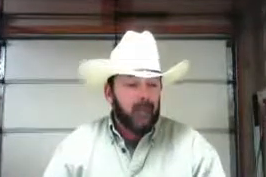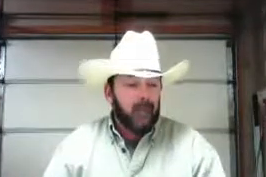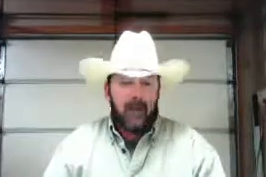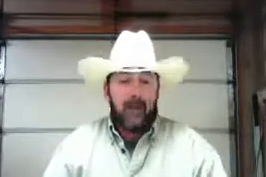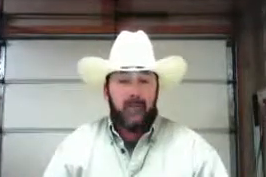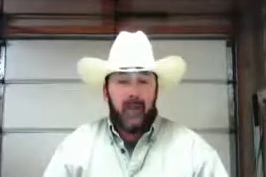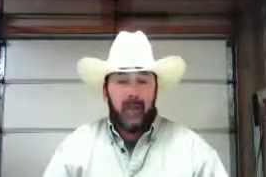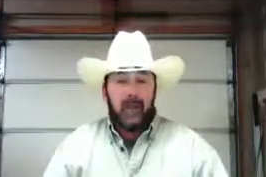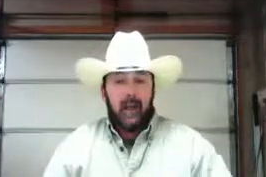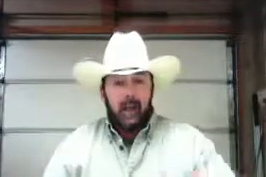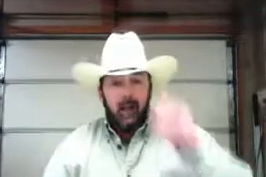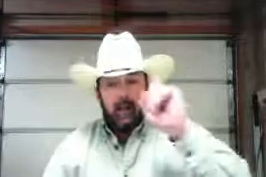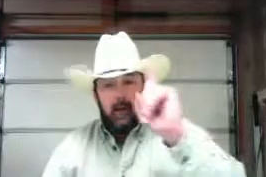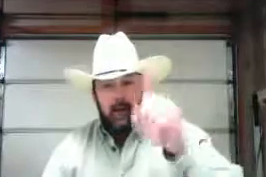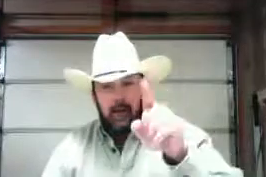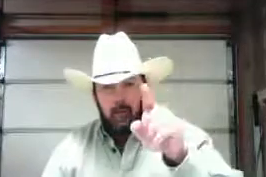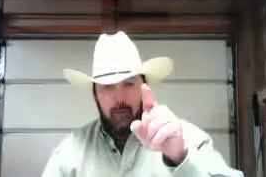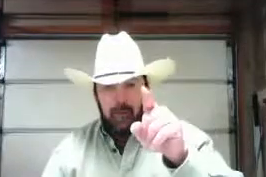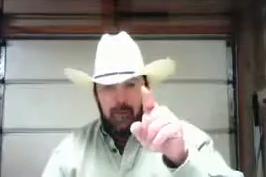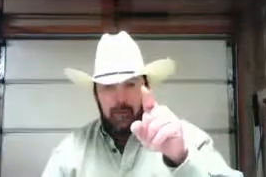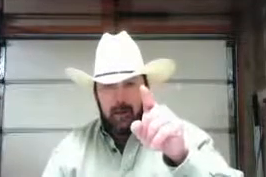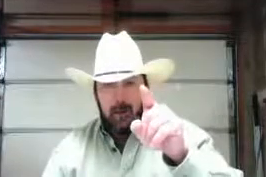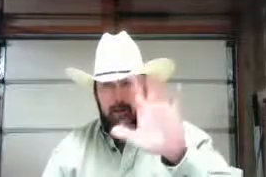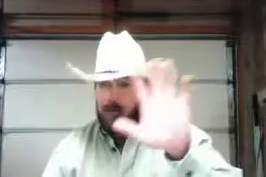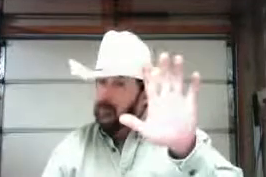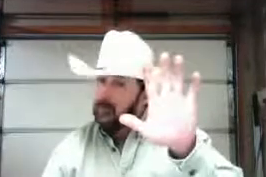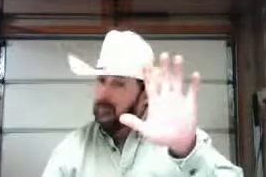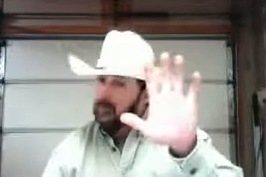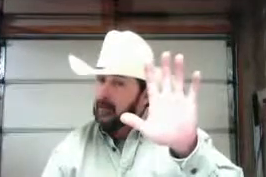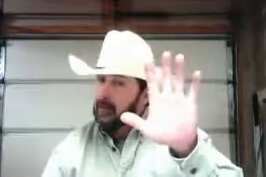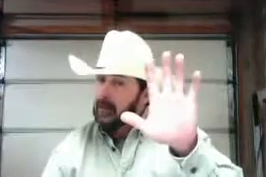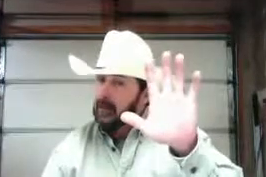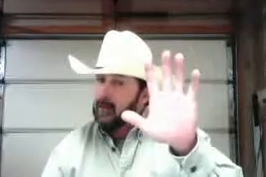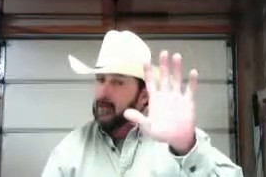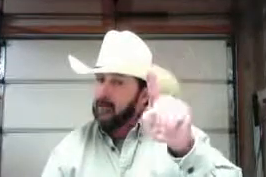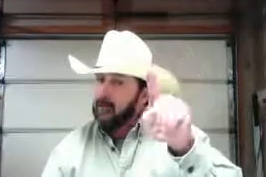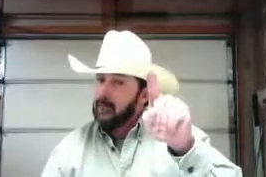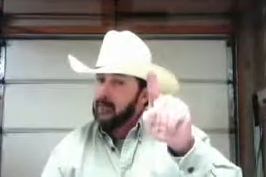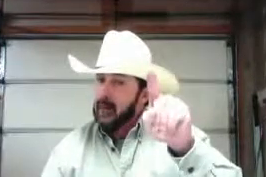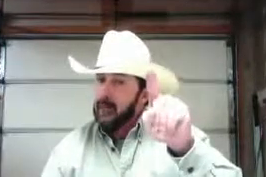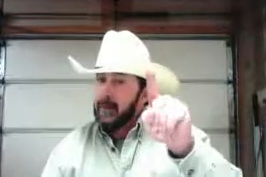in vain. Don't you touch that dial. You can't do it. I'll be back.